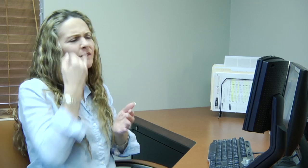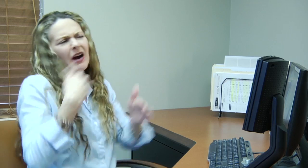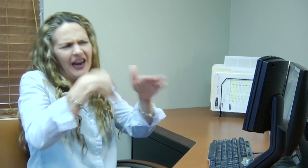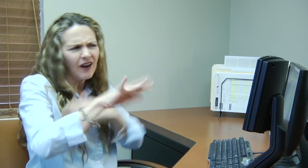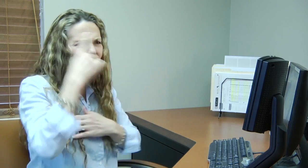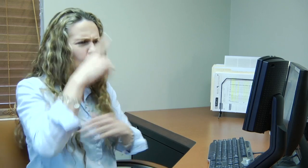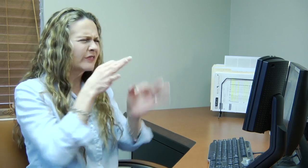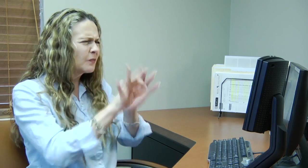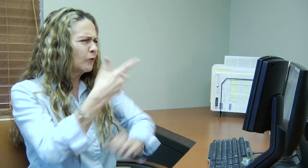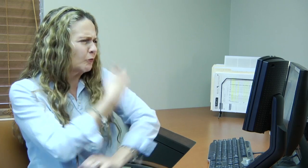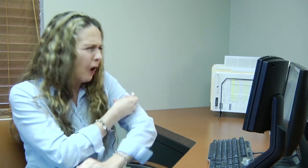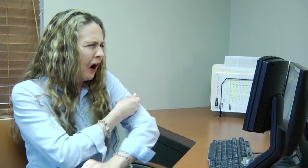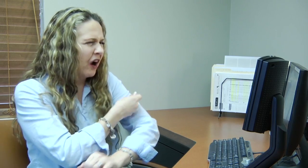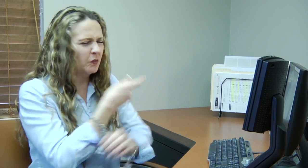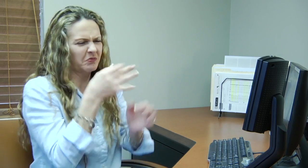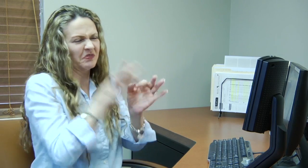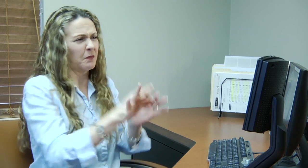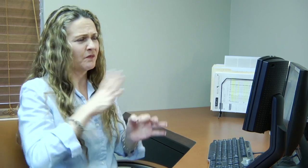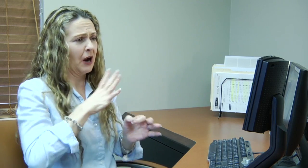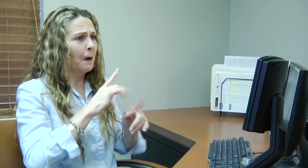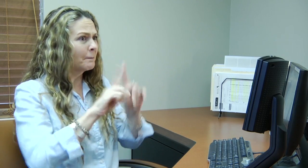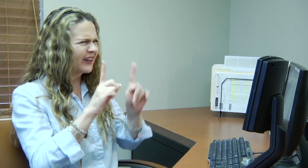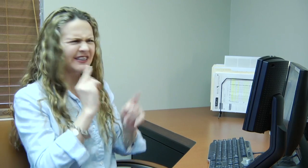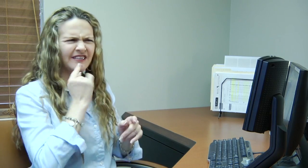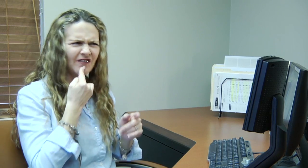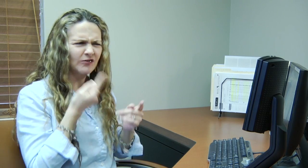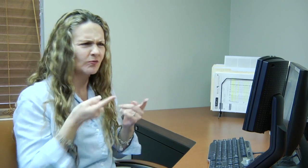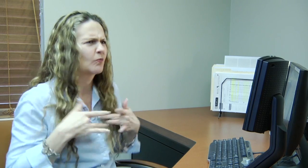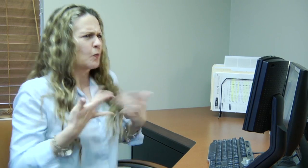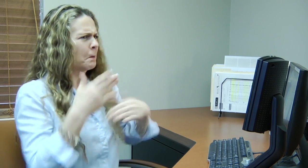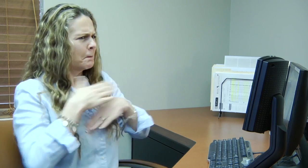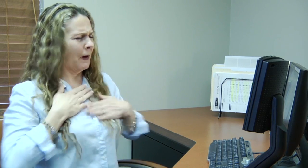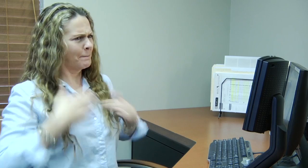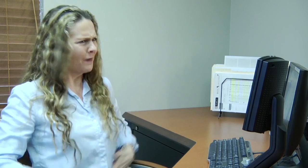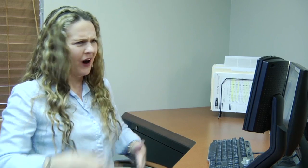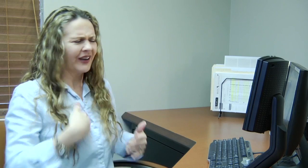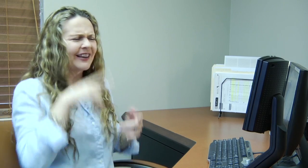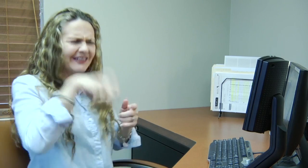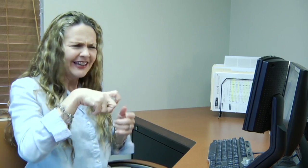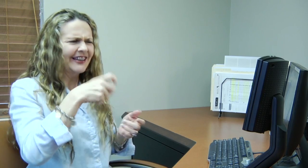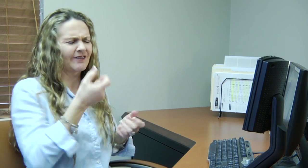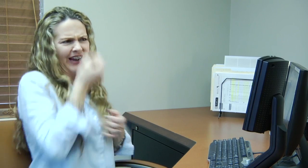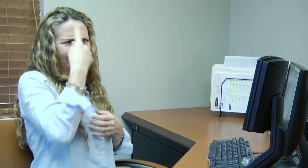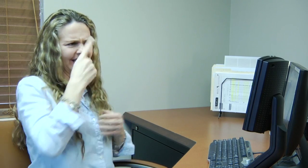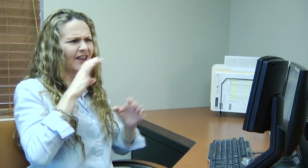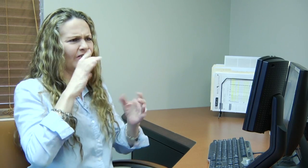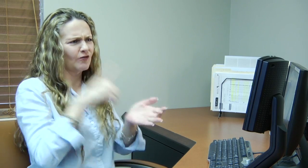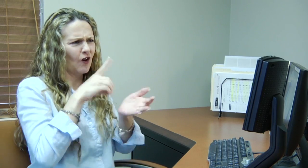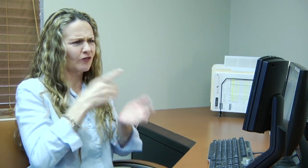Writing back and forth would be fine if it were something simple like a shot, but I need to be able to communicate with the